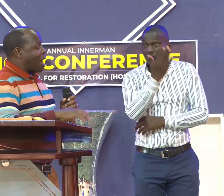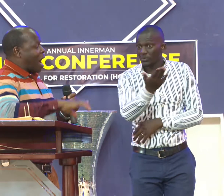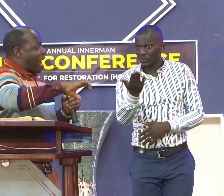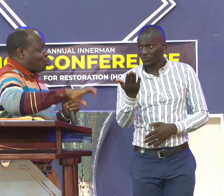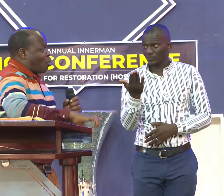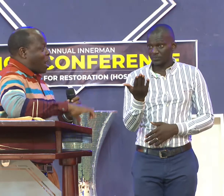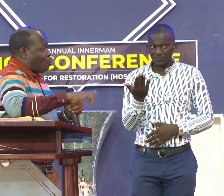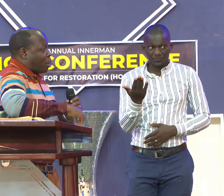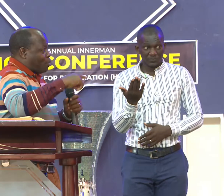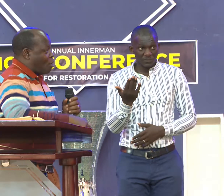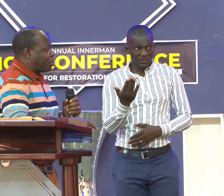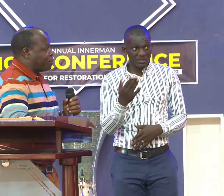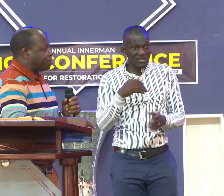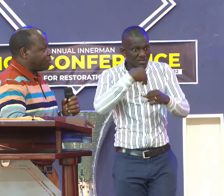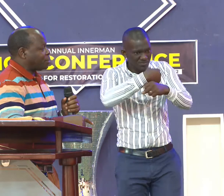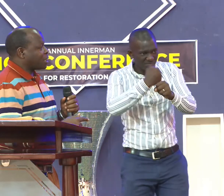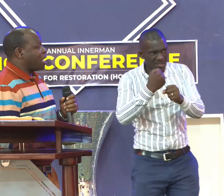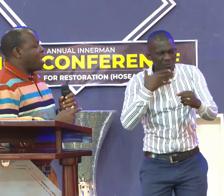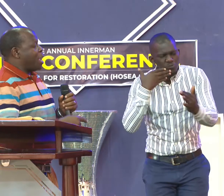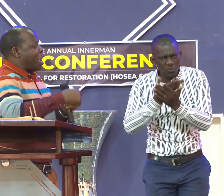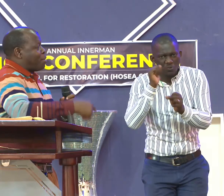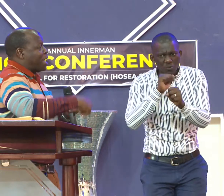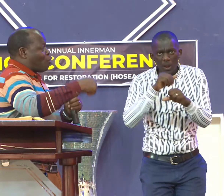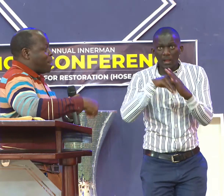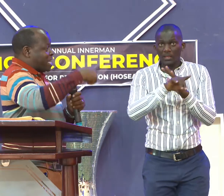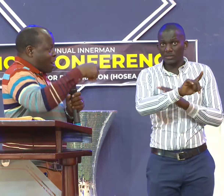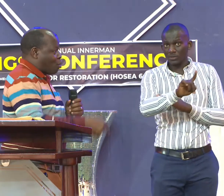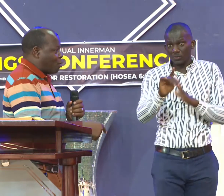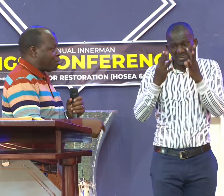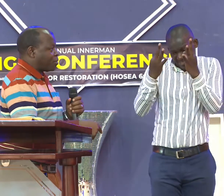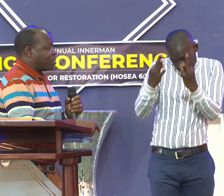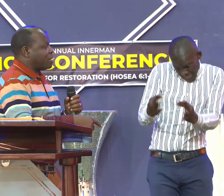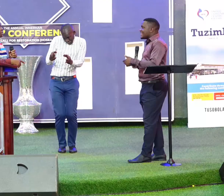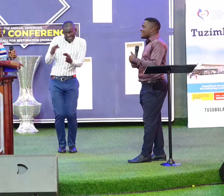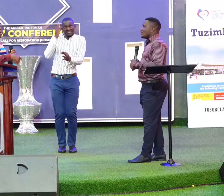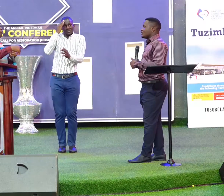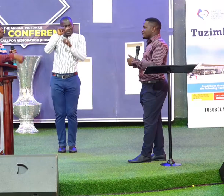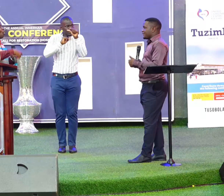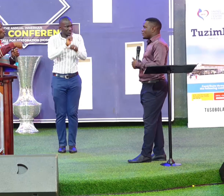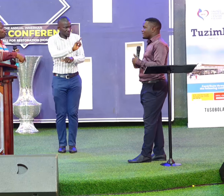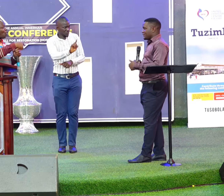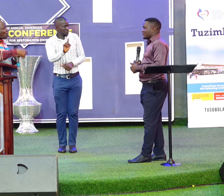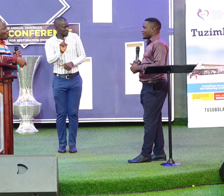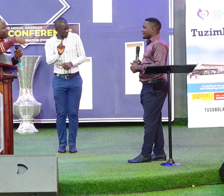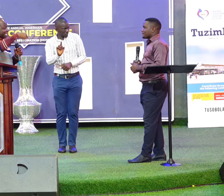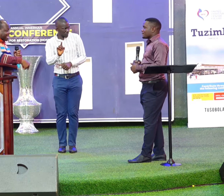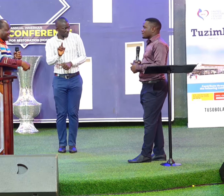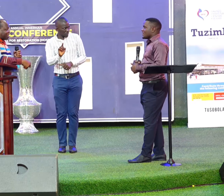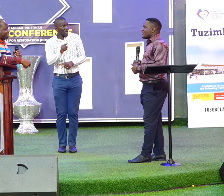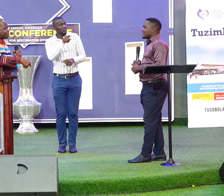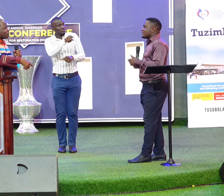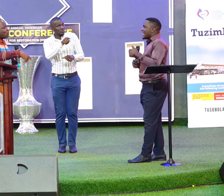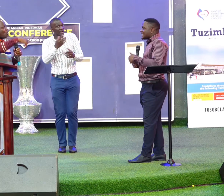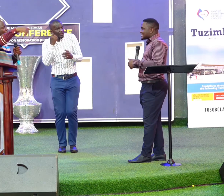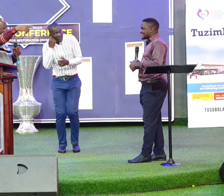you. Alyoka akukolemu omulimu. That he may do a work in you. Ebyo yakumanyako. The things that the Lord knew from of you. Olyoka